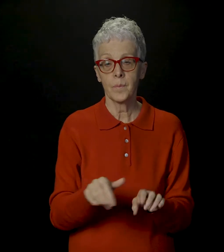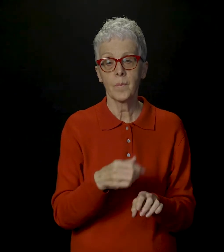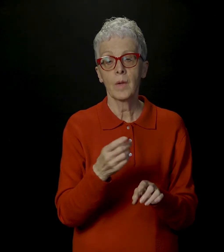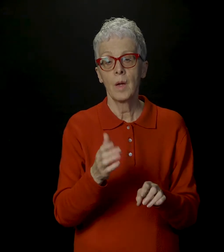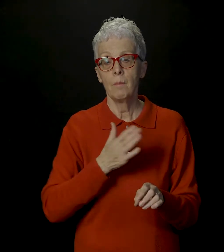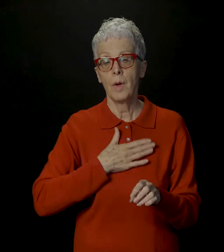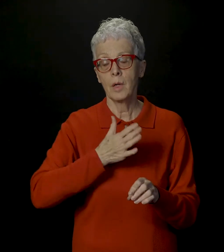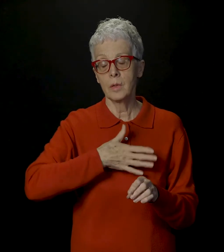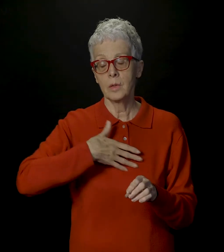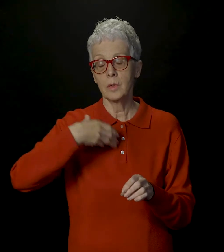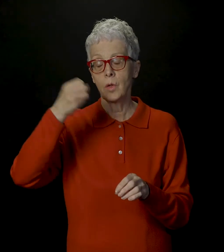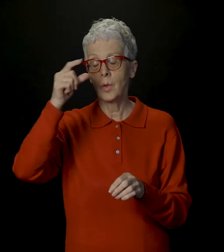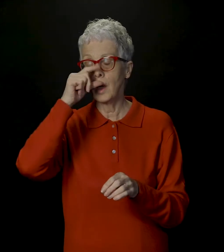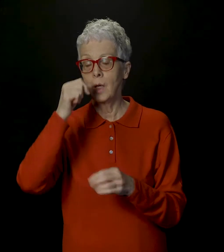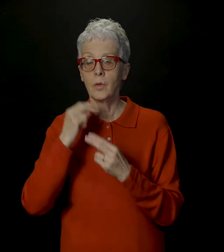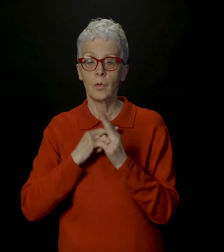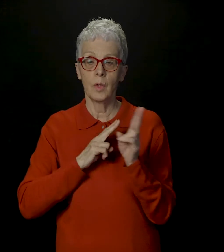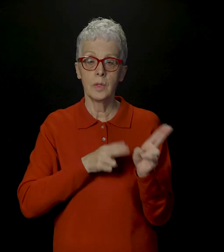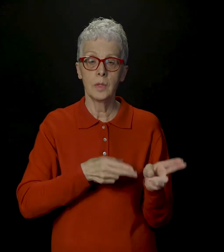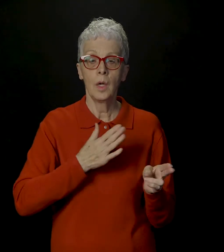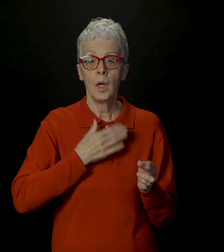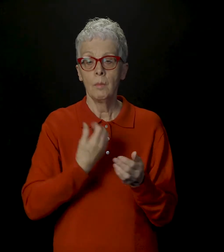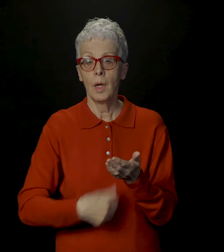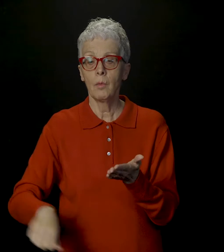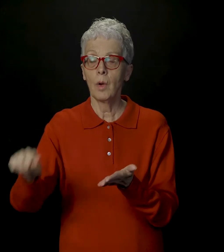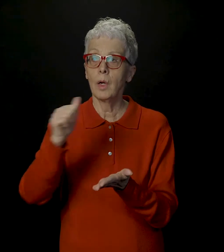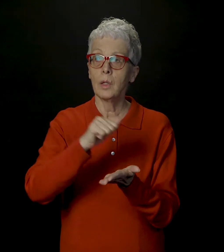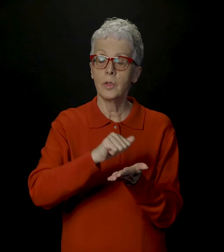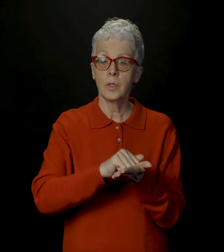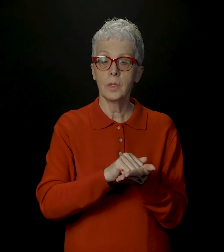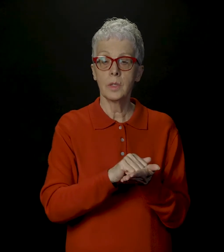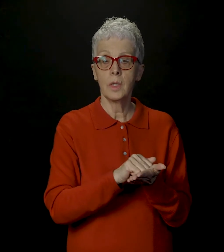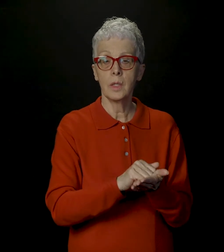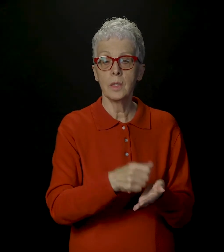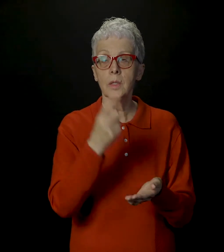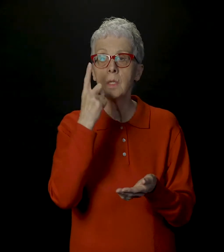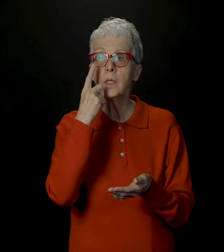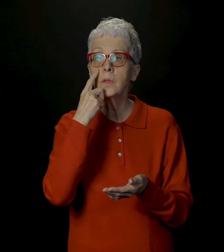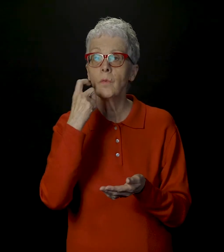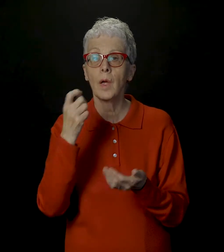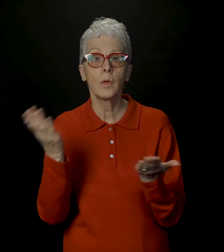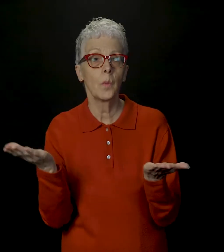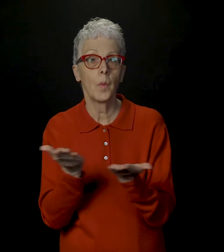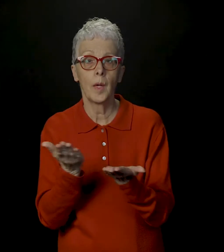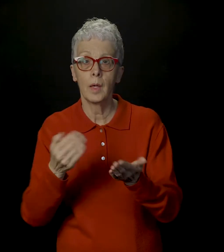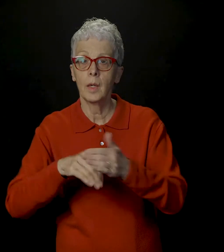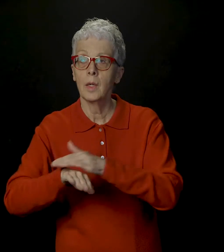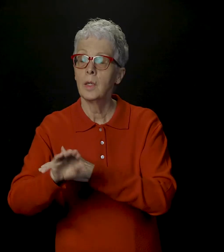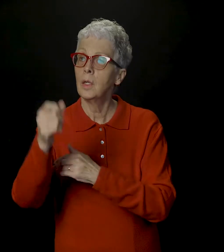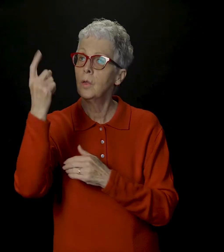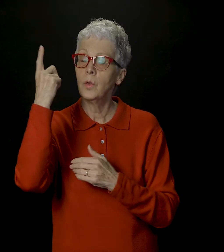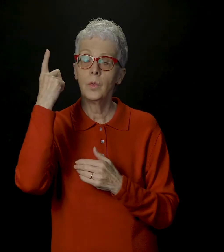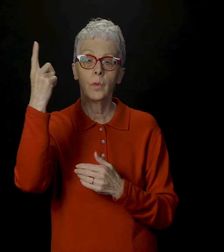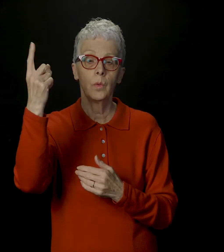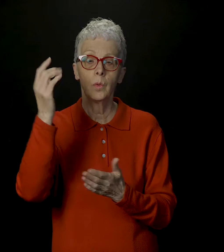My soul can rest My righteousness Is